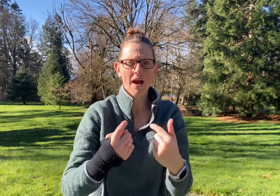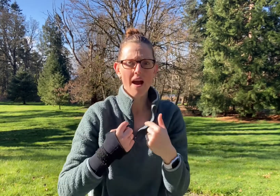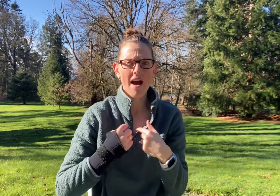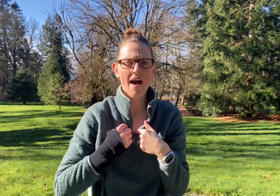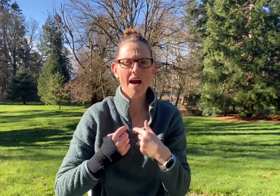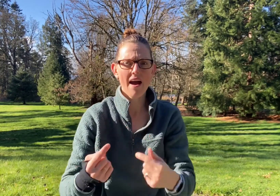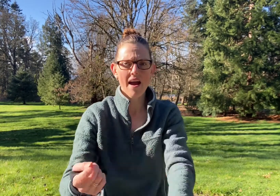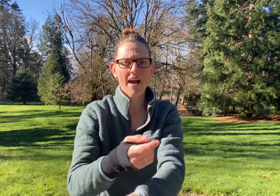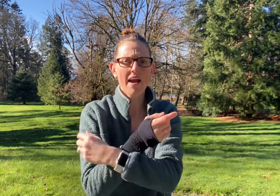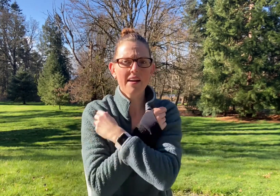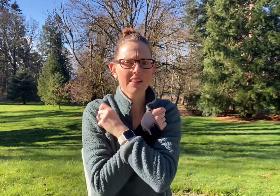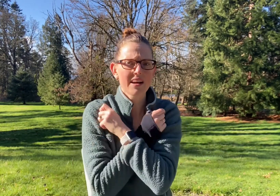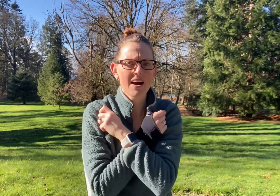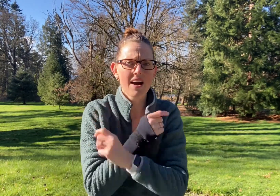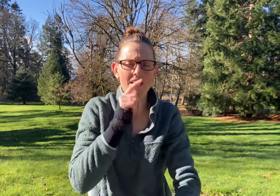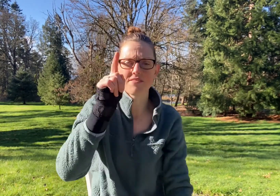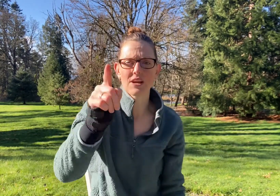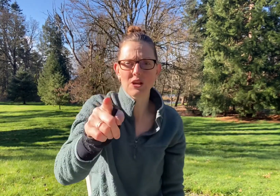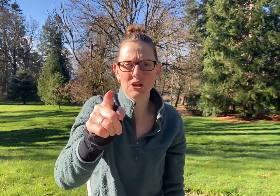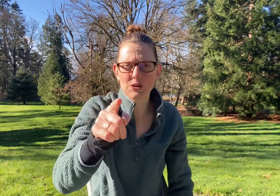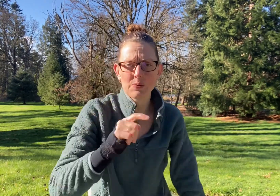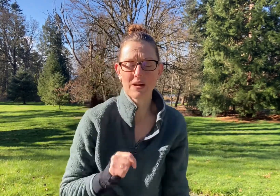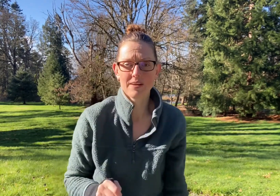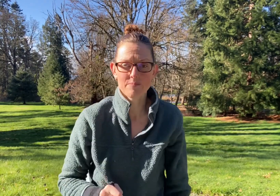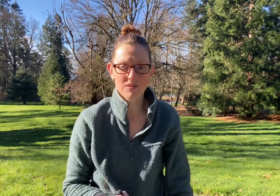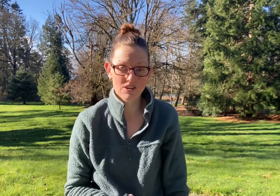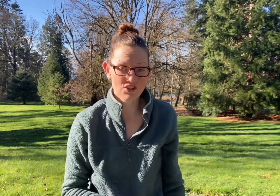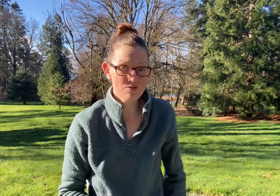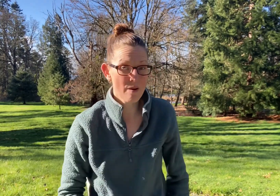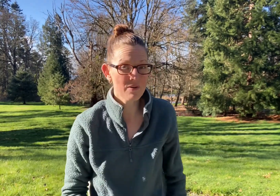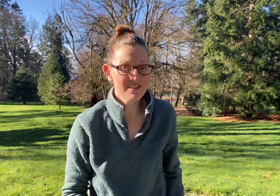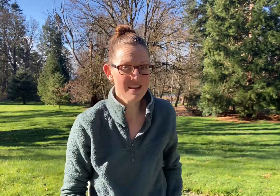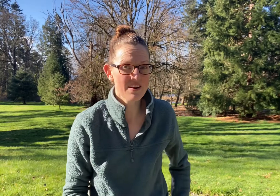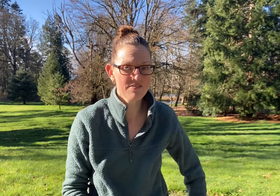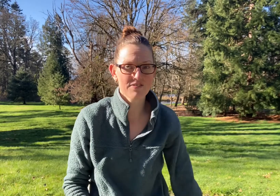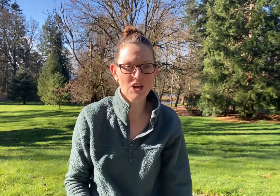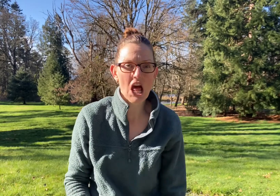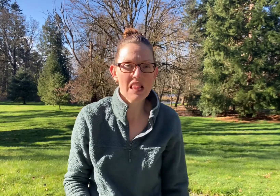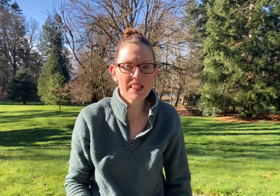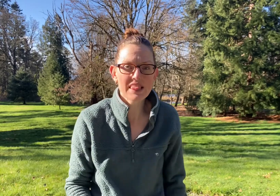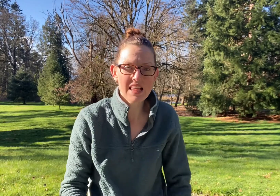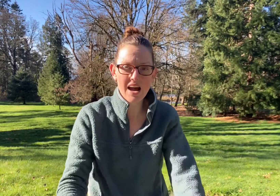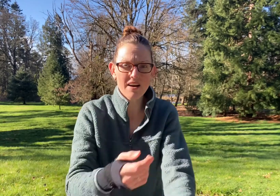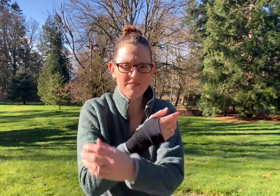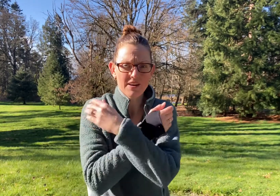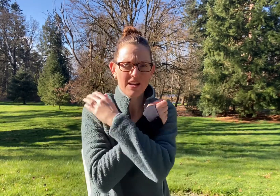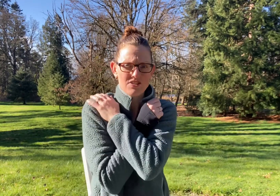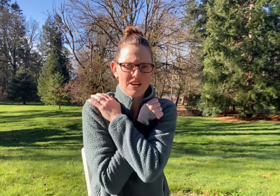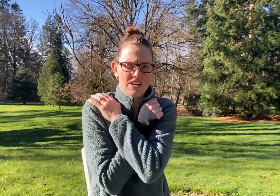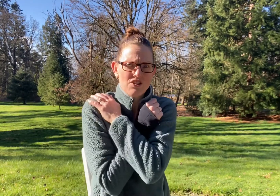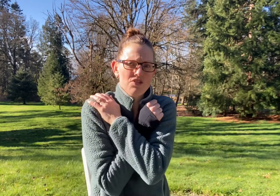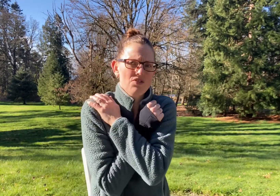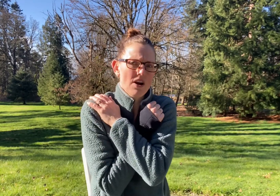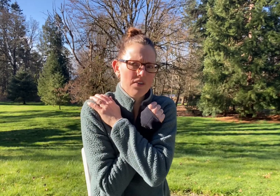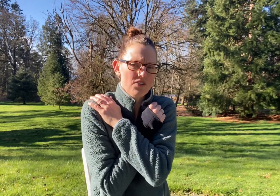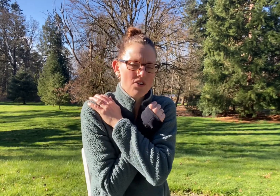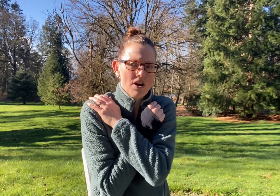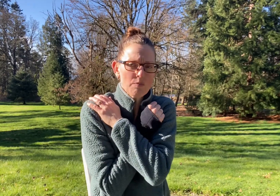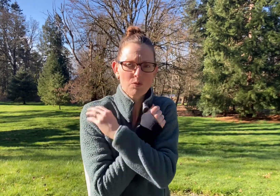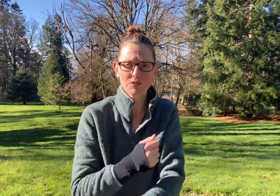skid-a-ma-rink-a-doo. I love you. Did you remember the sign for love? That's right, cross your arms. We'll sing it one